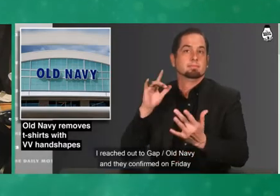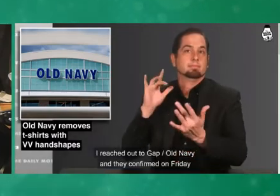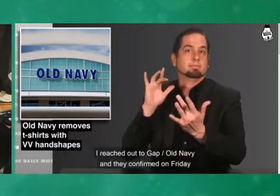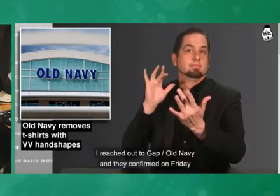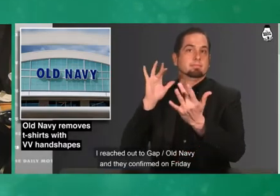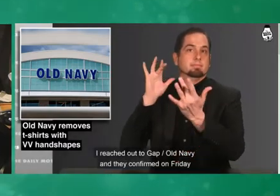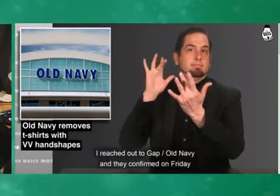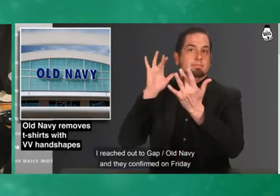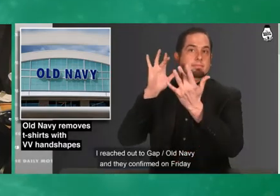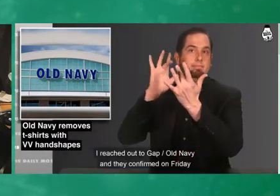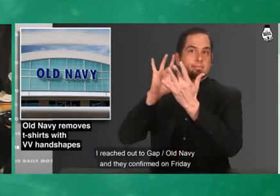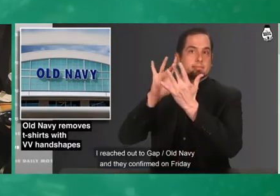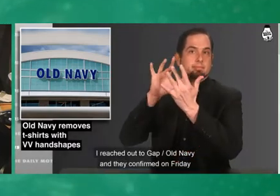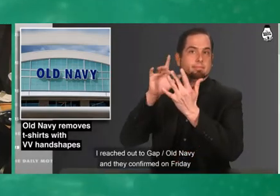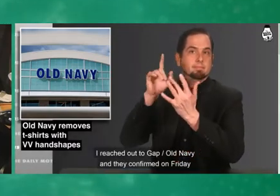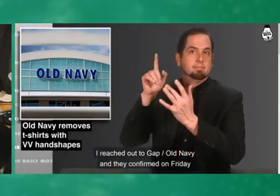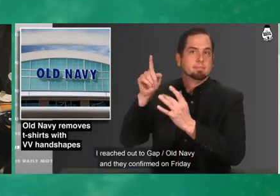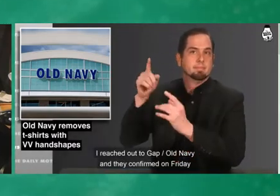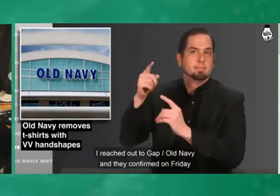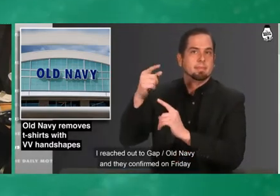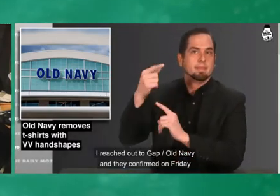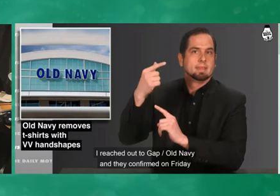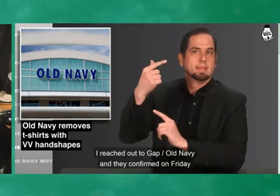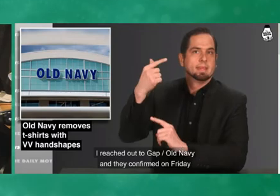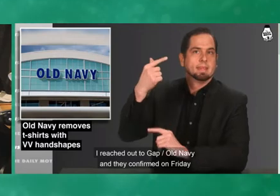I reached out,